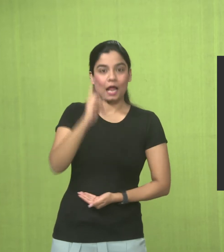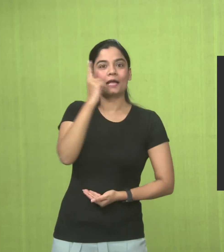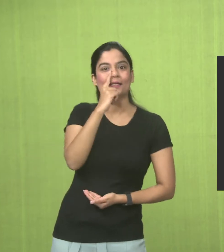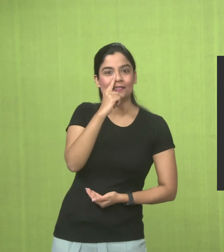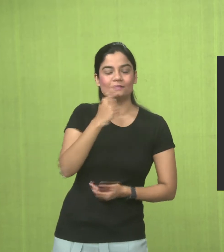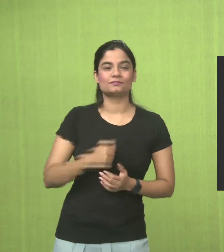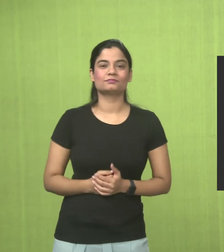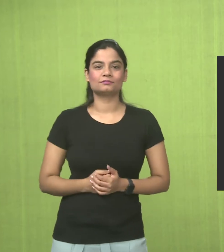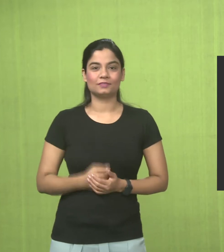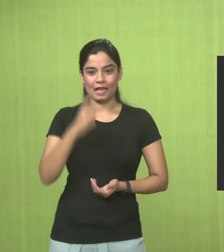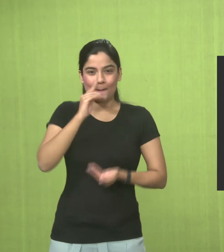a girl child, a daughter,